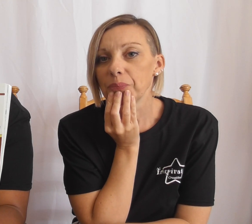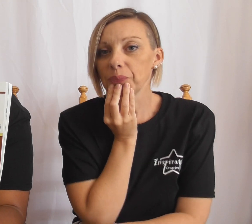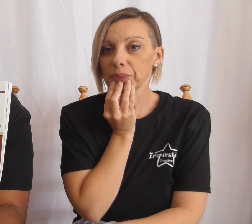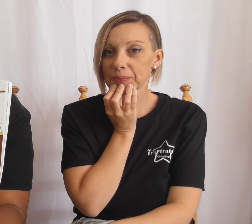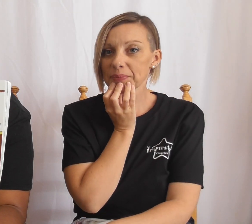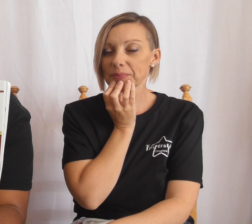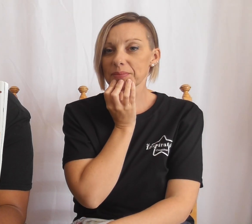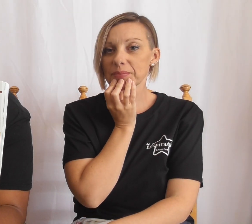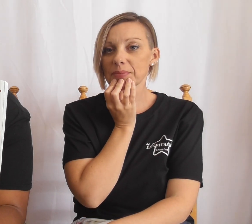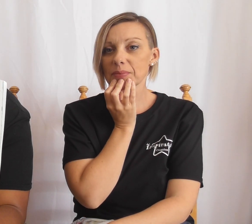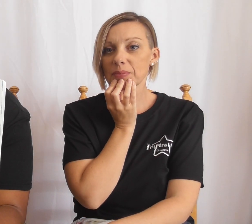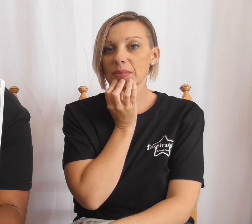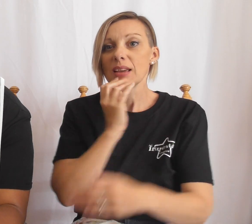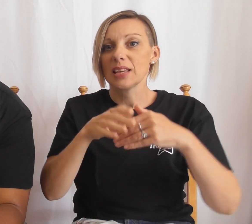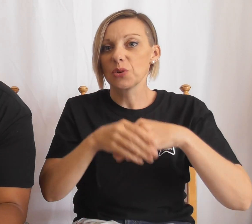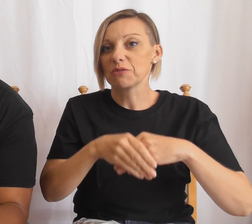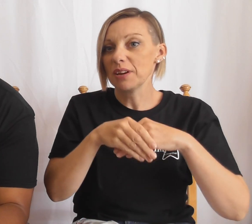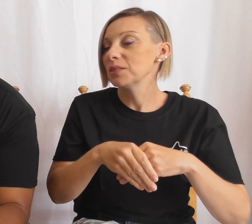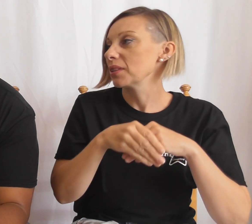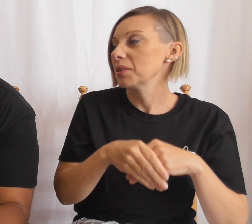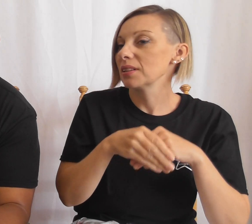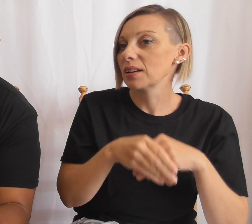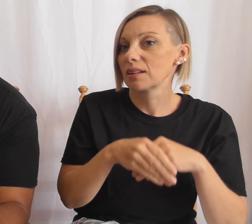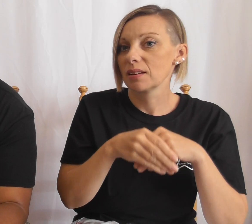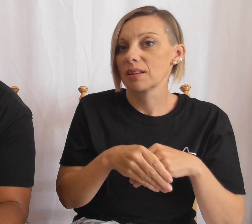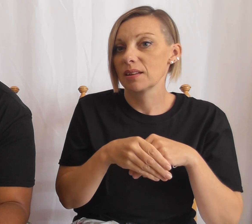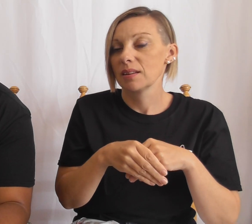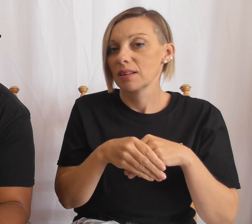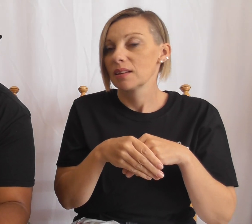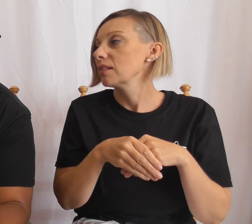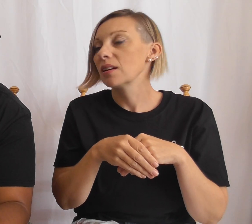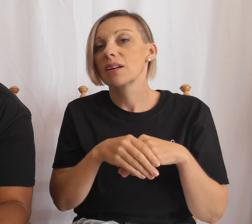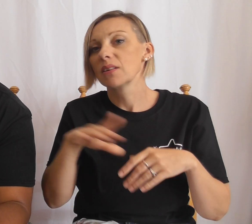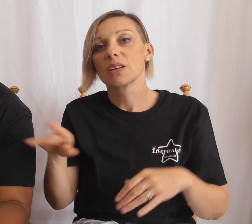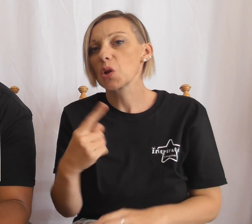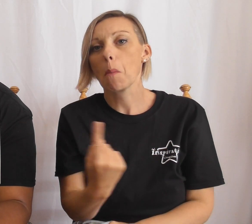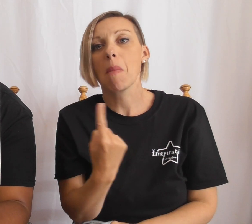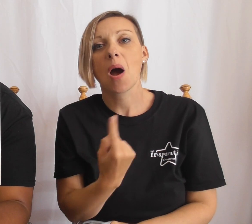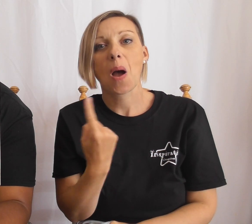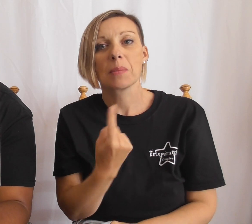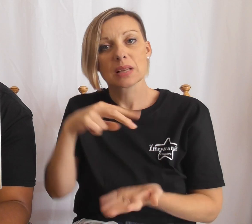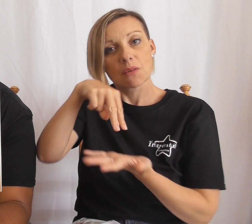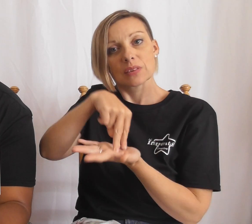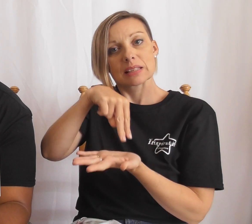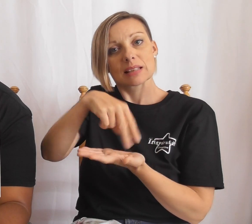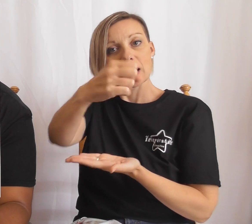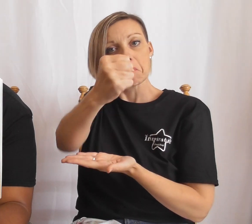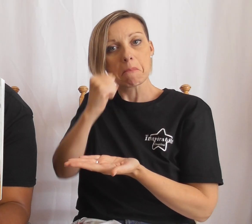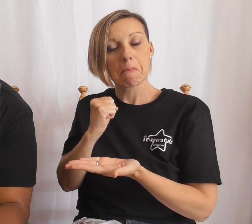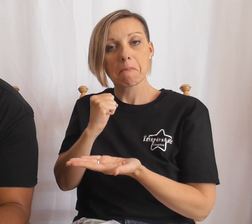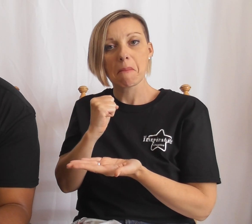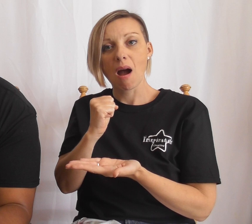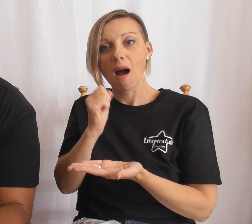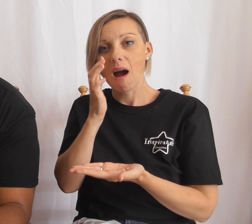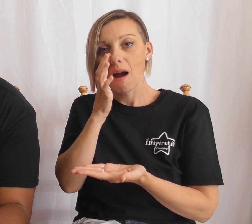And there you go. He's got his friends with him, hasn't he? He's not sitting on his own this time, is he? No. He's standing at the bar. And